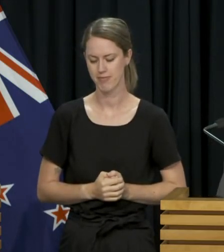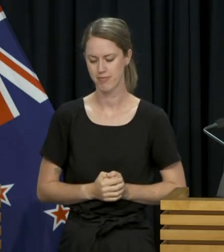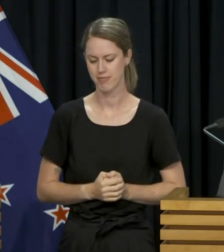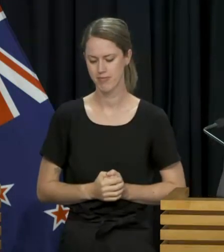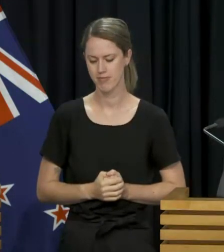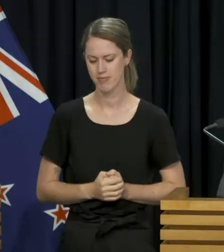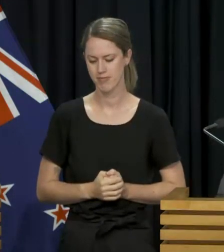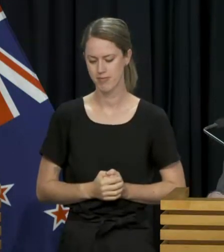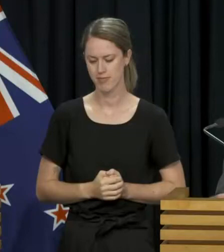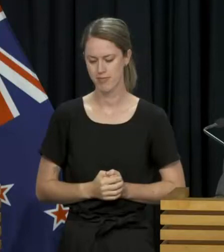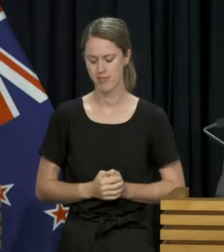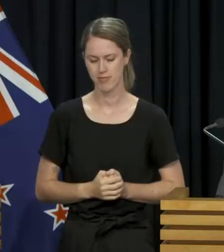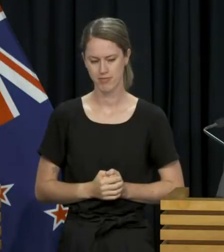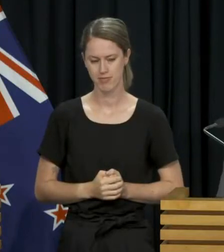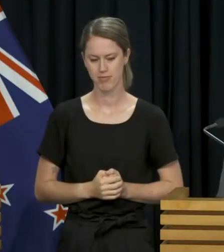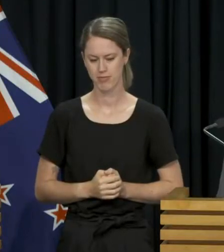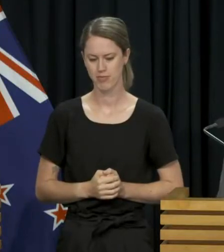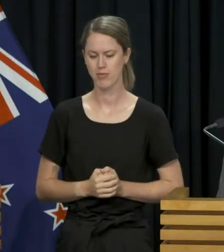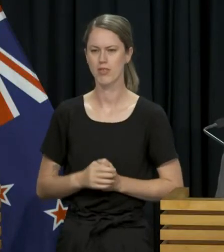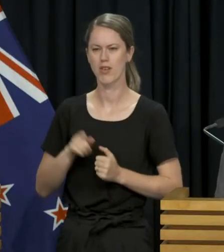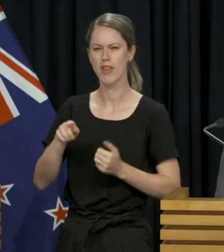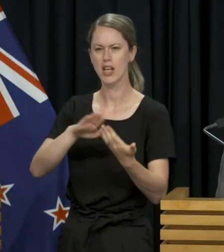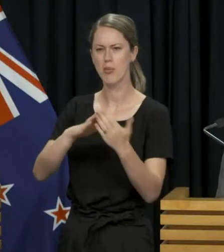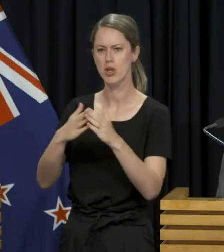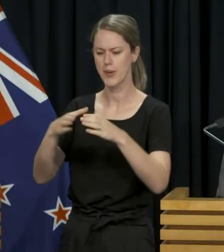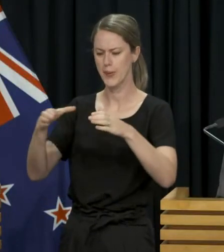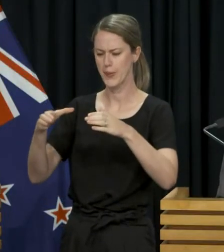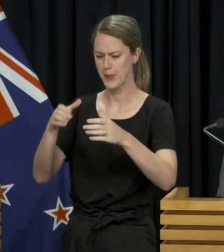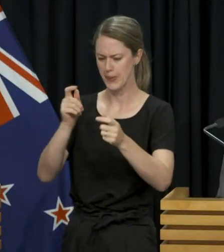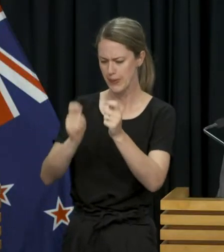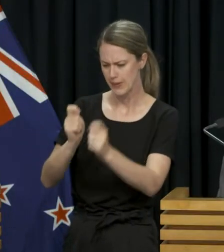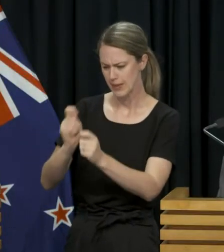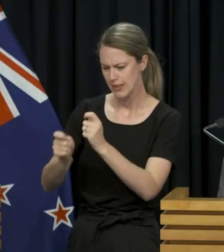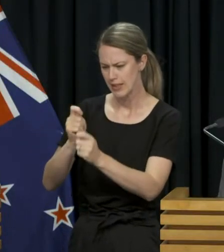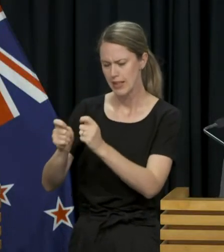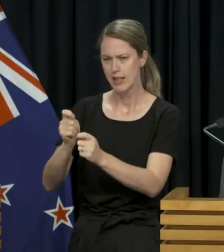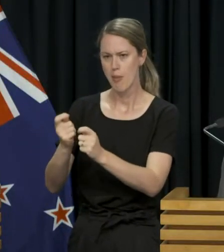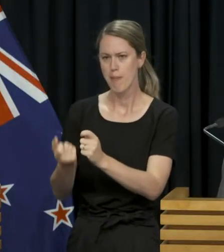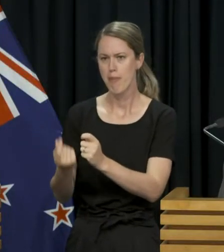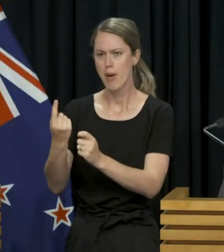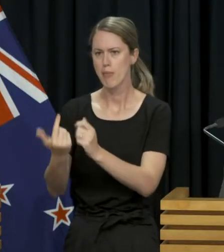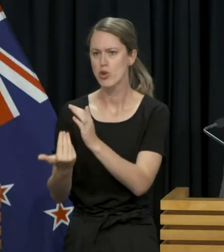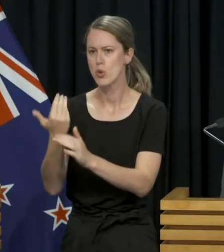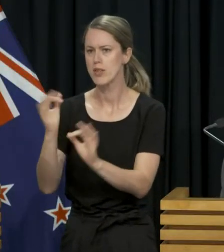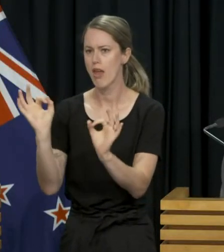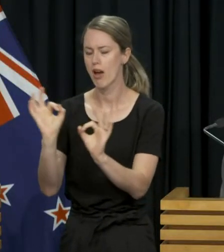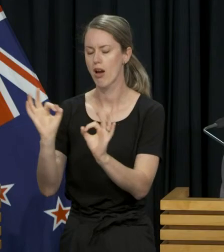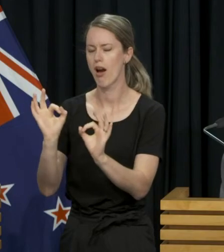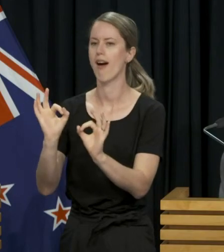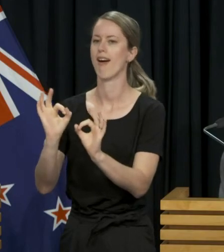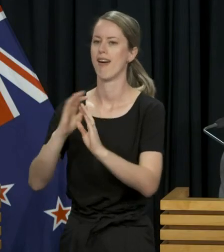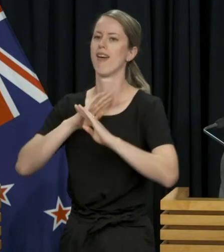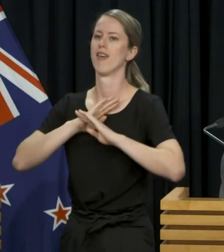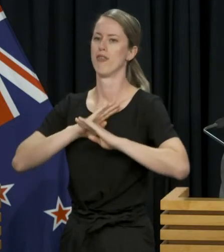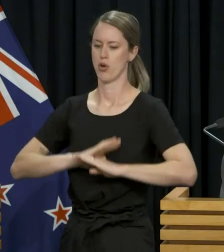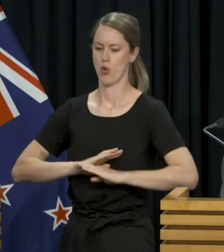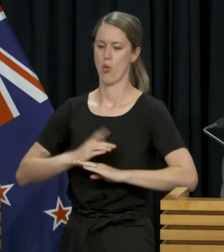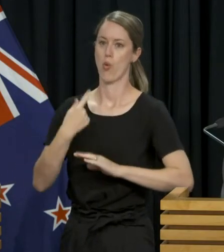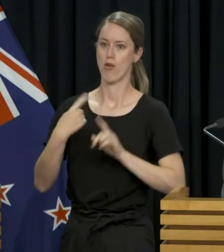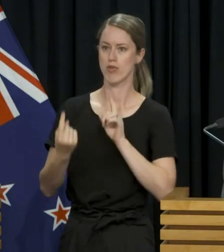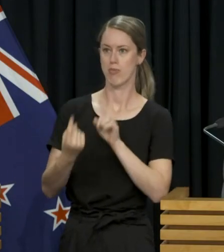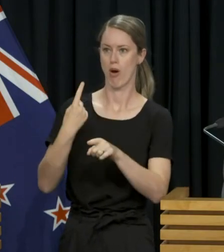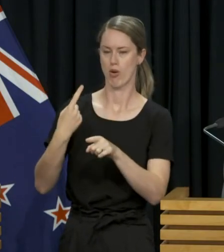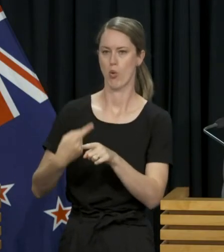being identified as tests are processed from the community does provide continued reassurance that the swift response of the system continues